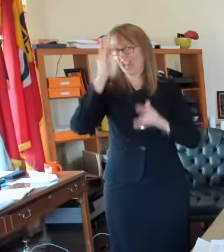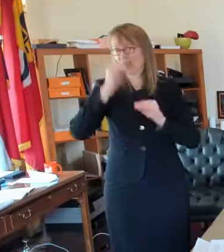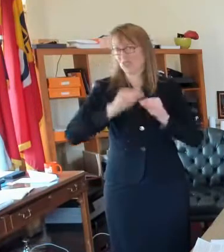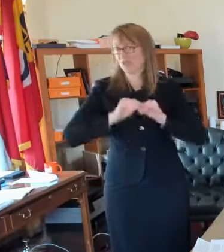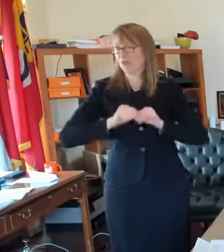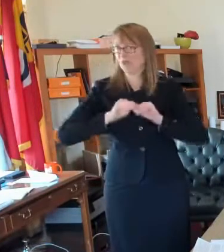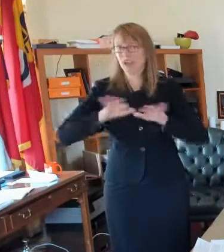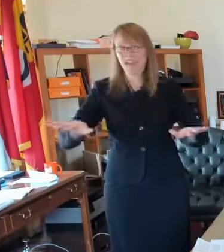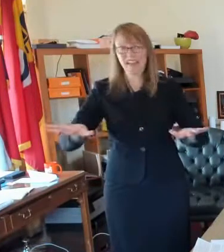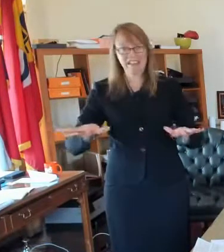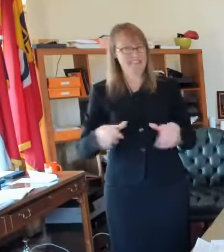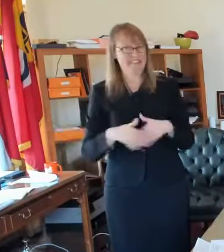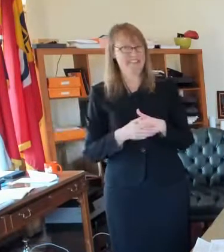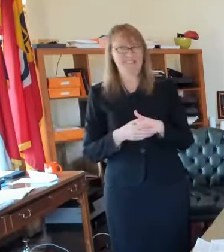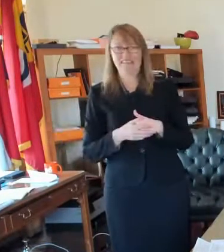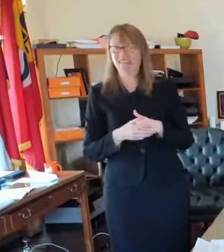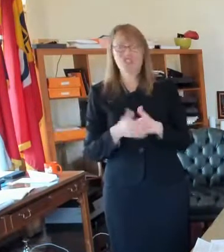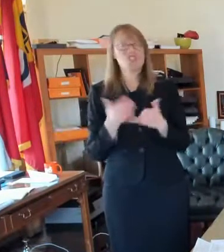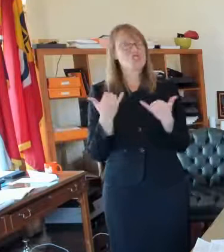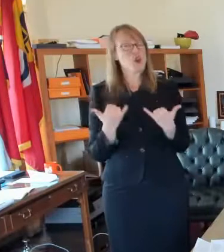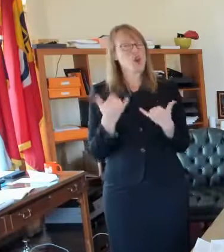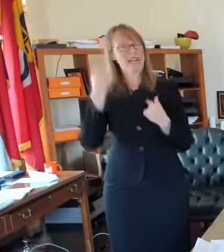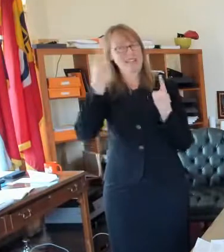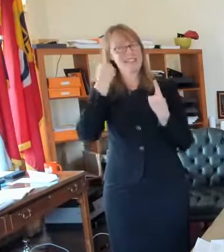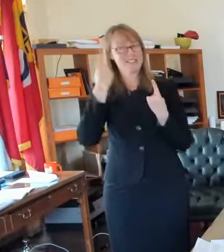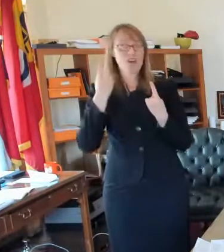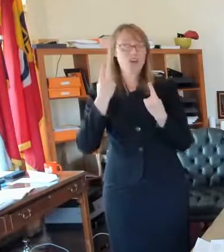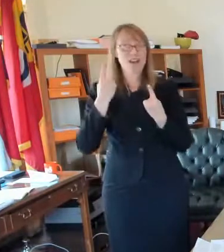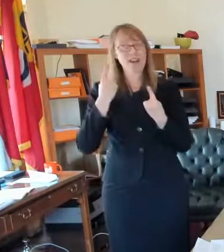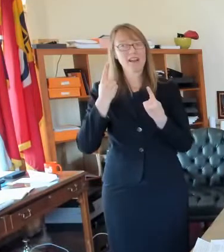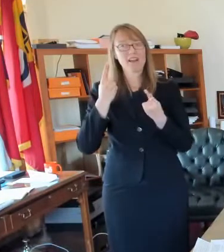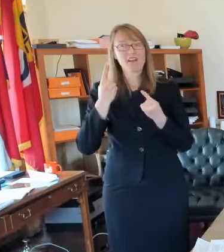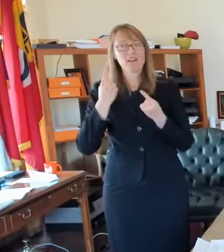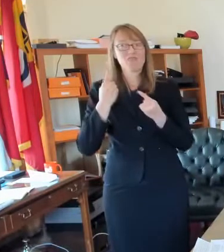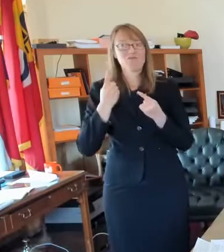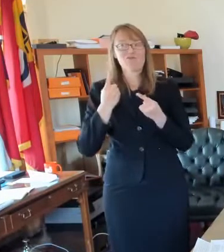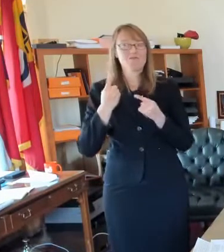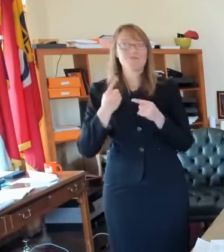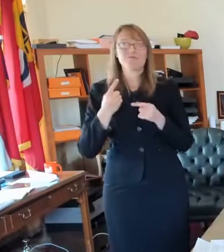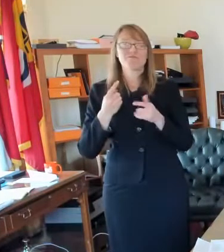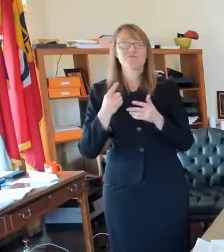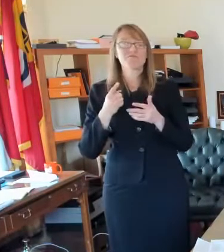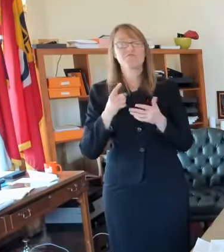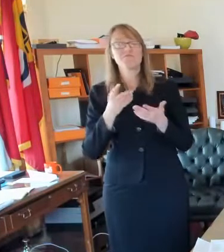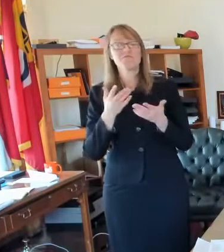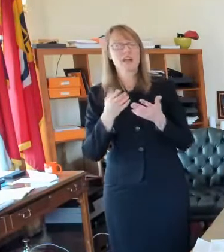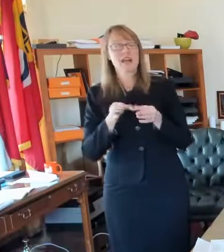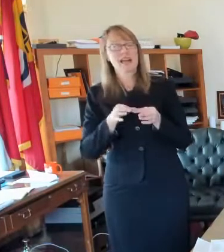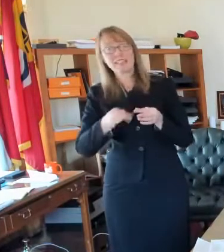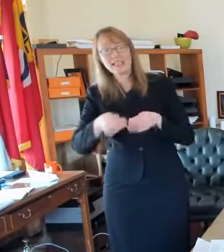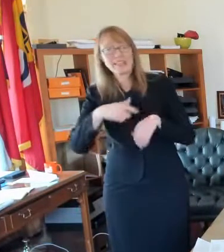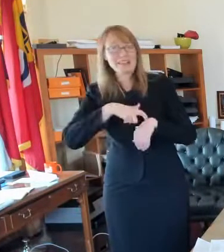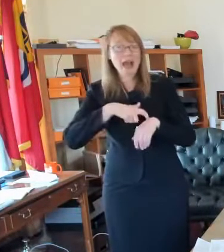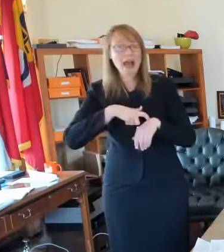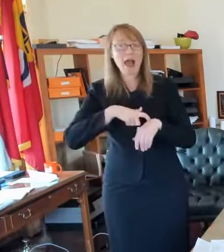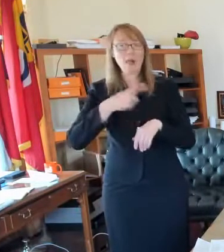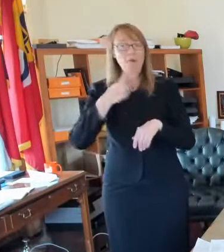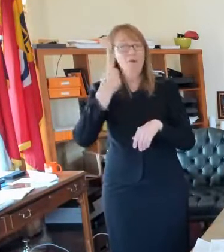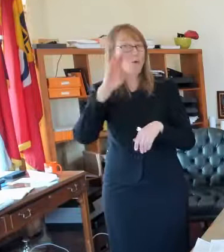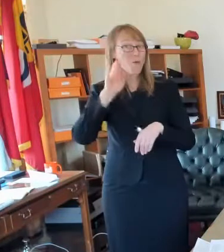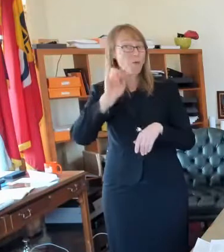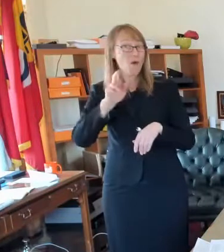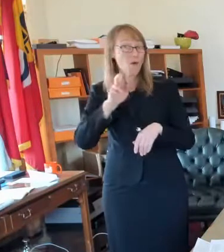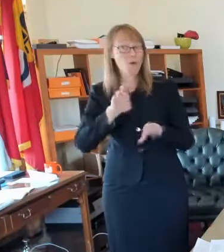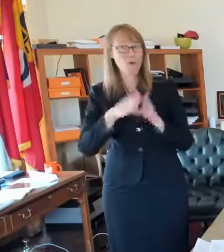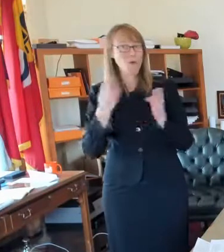those for that to be lifted at this point in time. You might have addressed this, but this vaccines to the city of St. Louis, do we